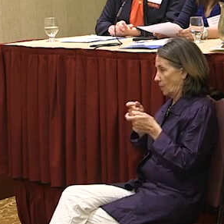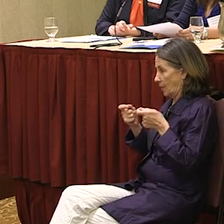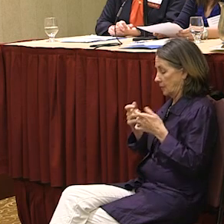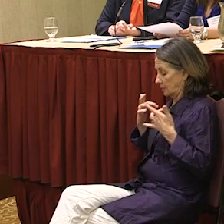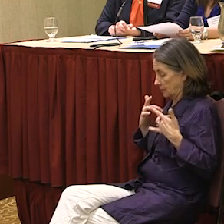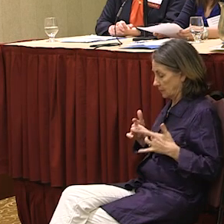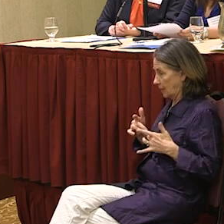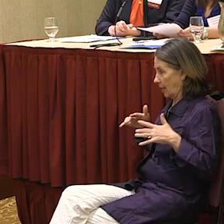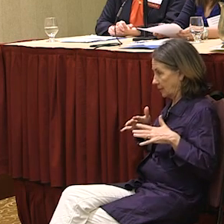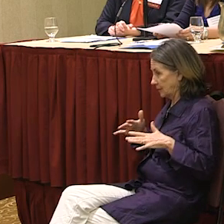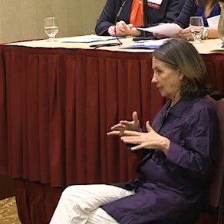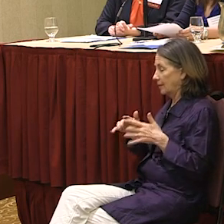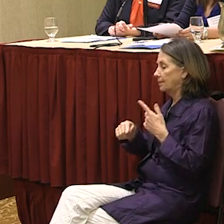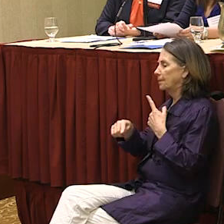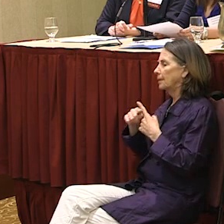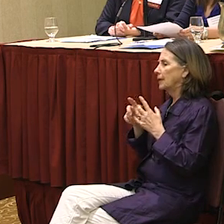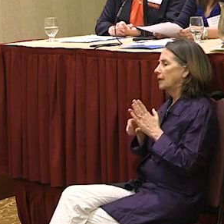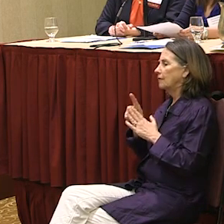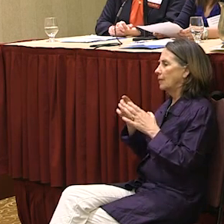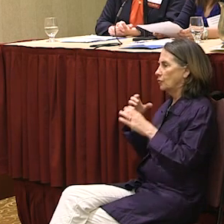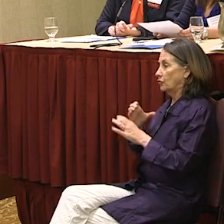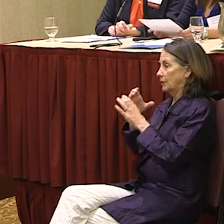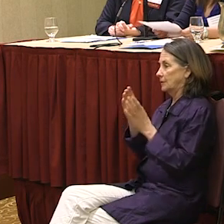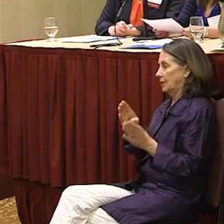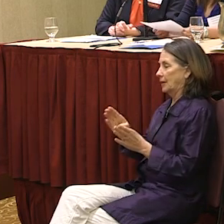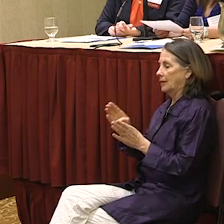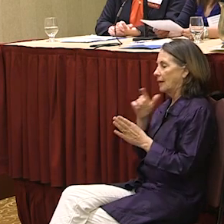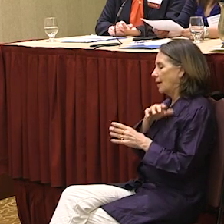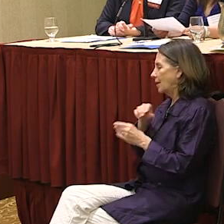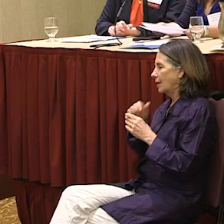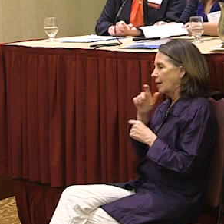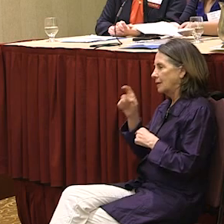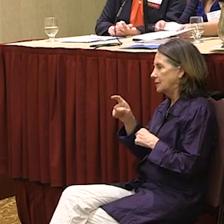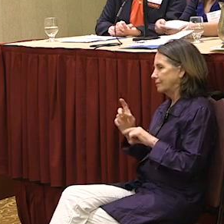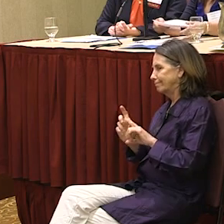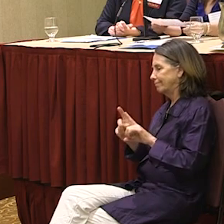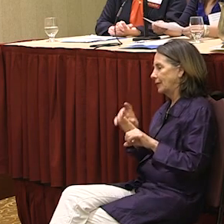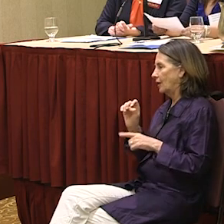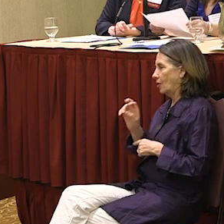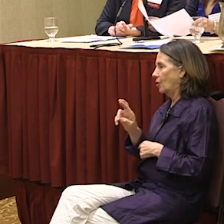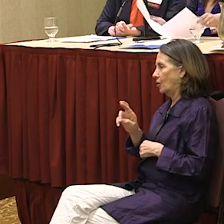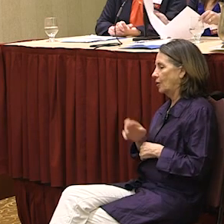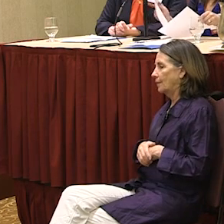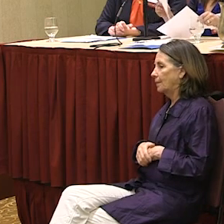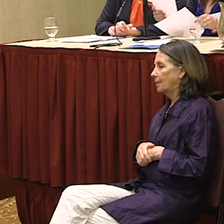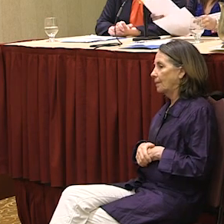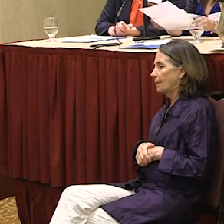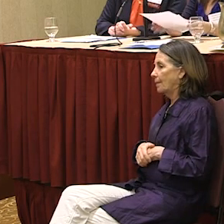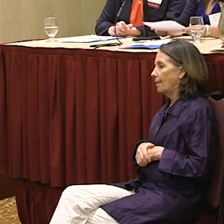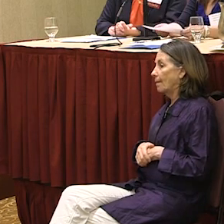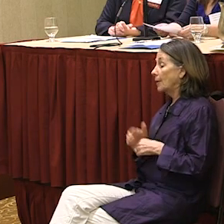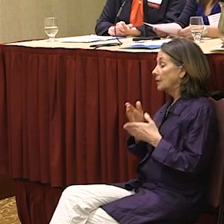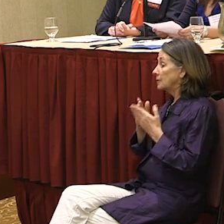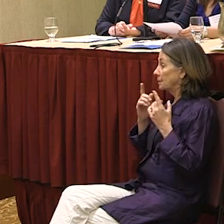and impulsivity, as well as to develop a crisis plan that does not include unnecessary emergency department uses. So